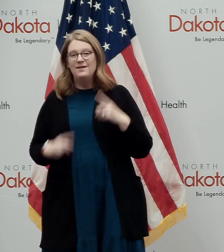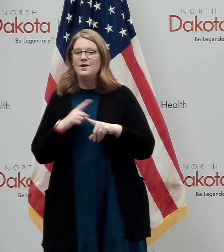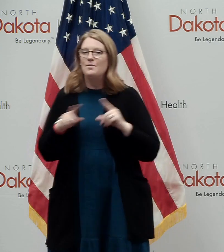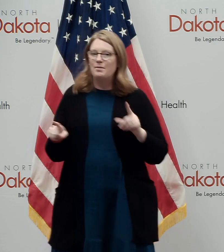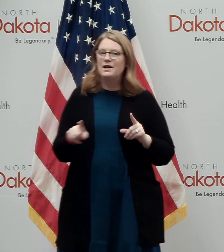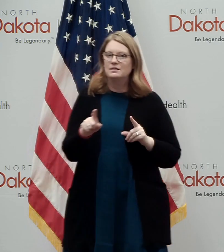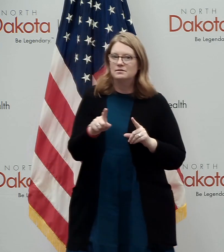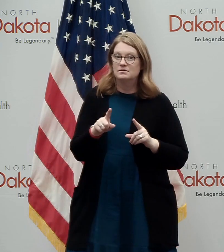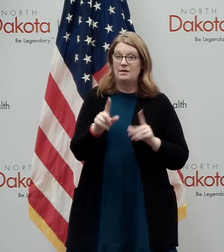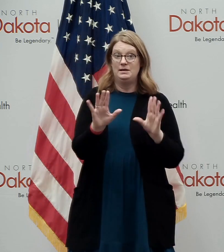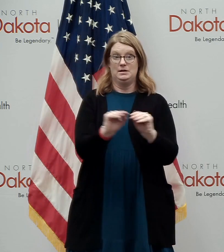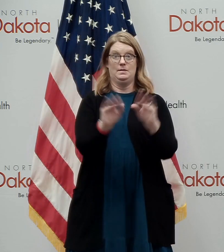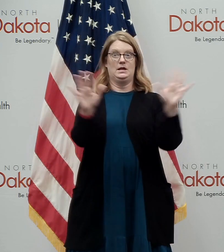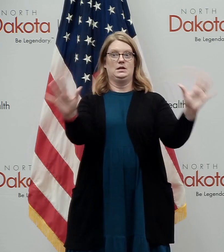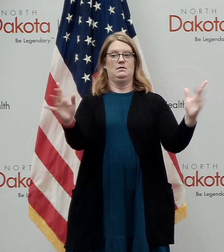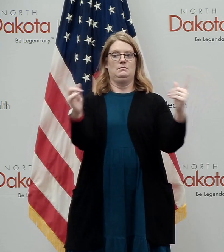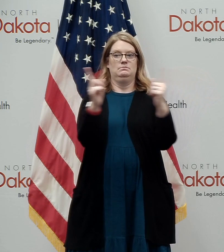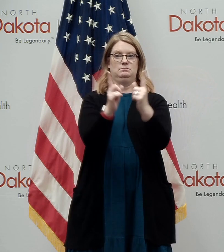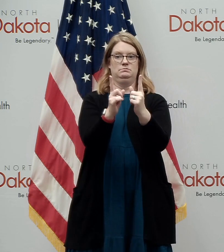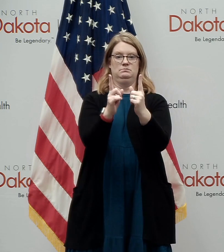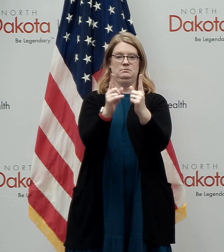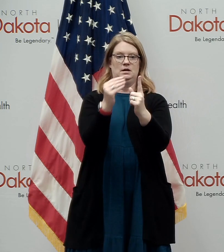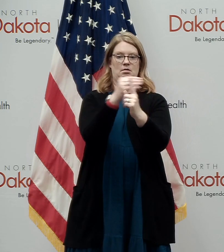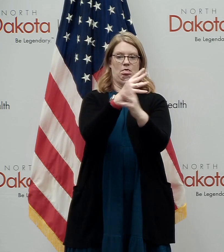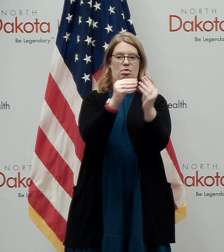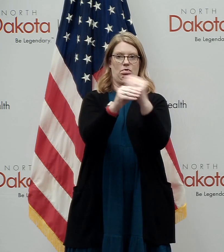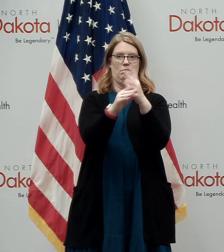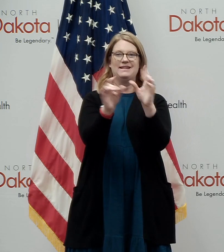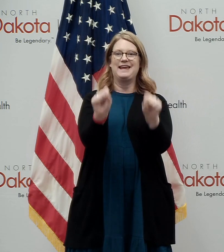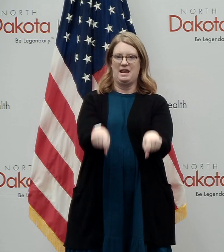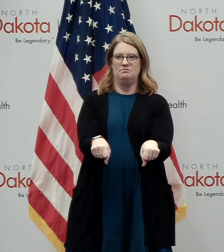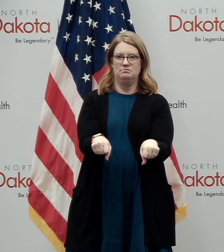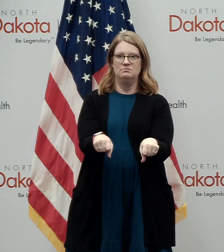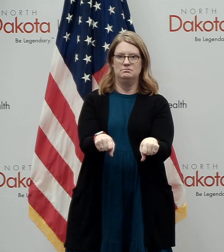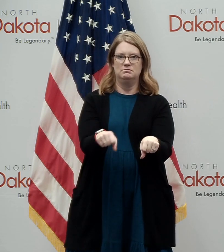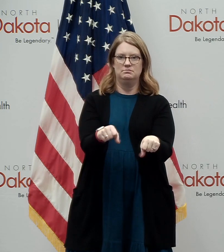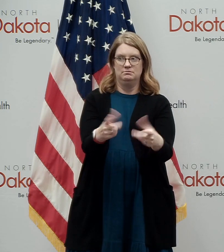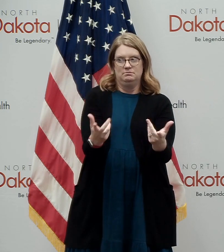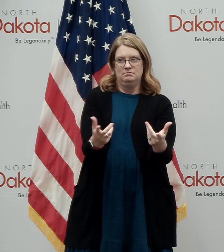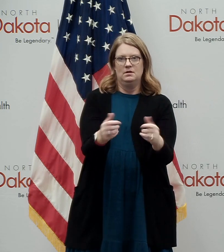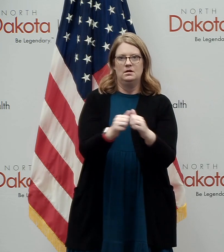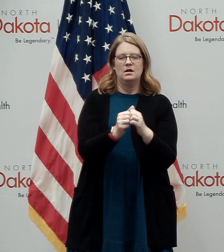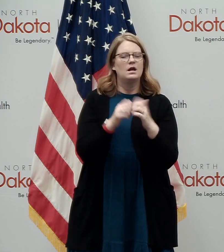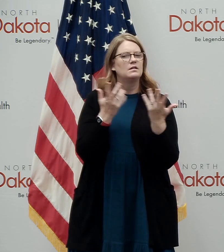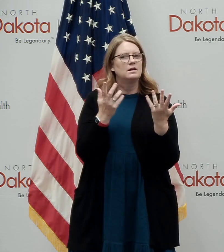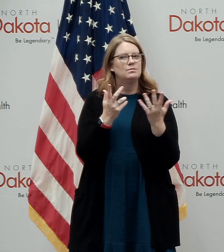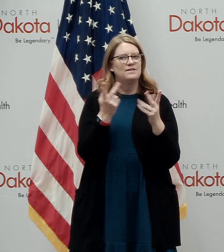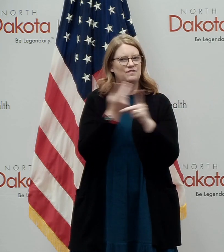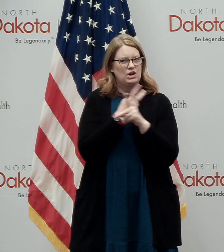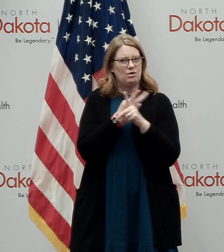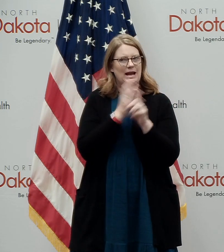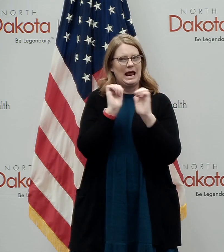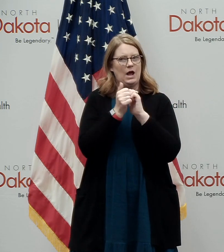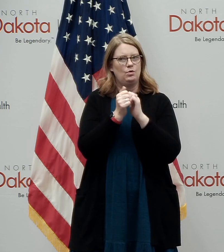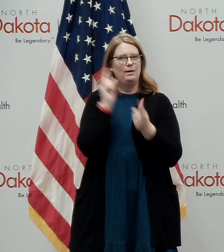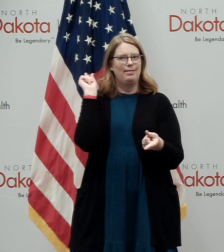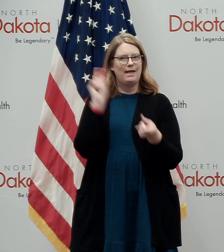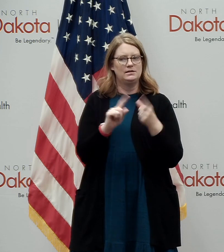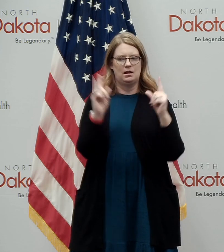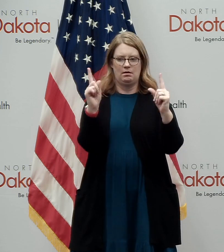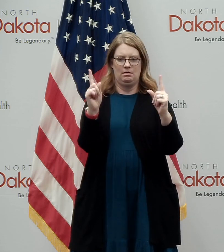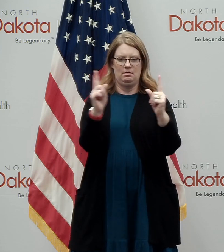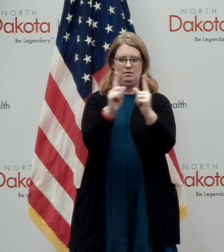without debate. And if we know that it moves from human to human, then what we need to do is how do we figure out how to reduce transmissible